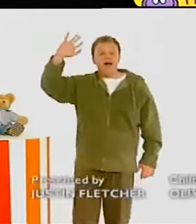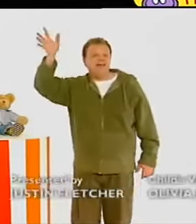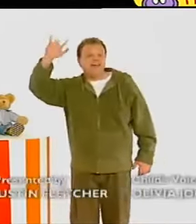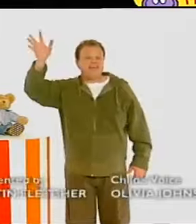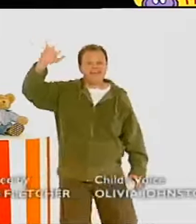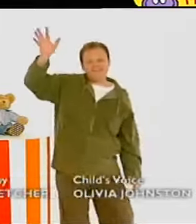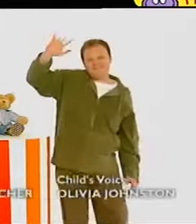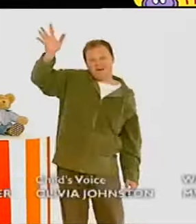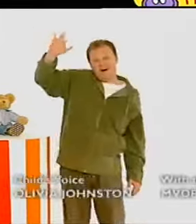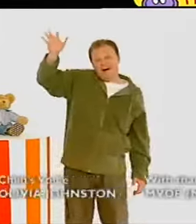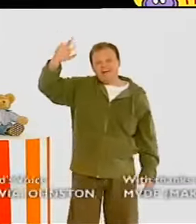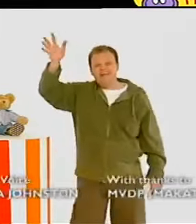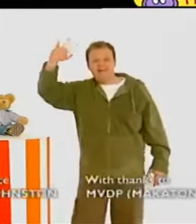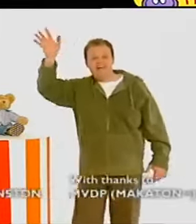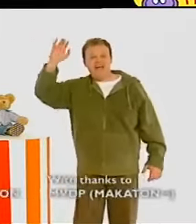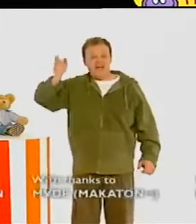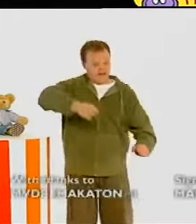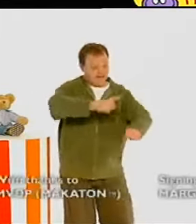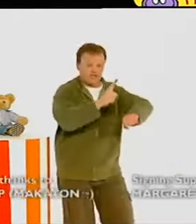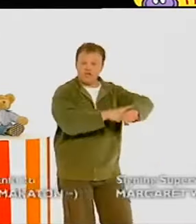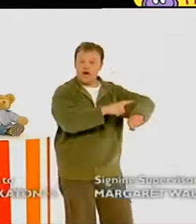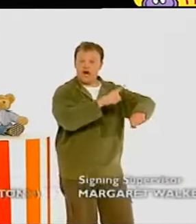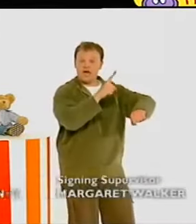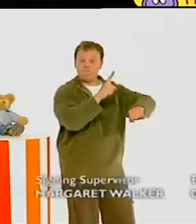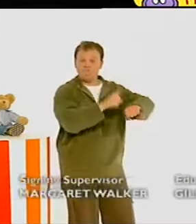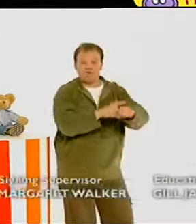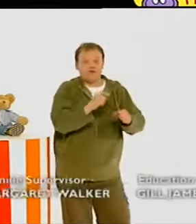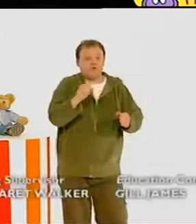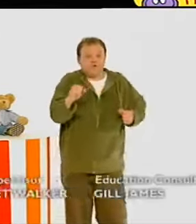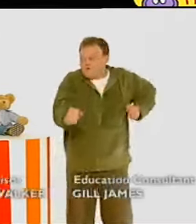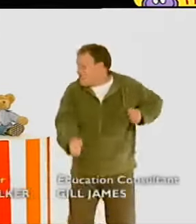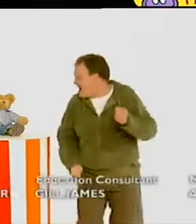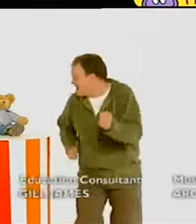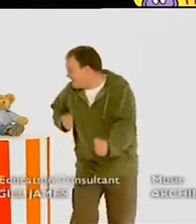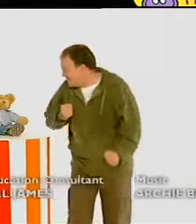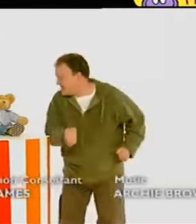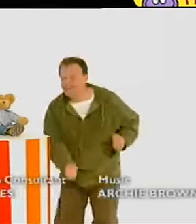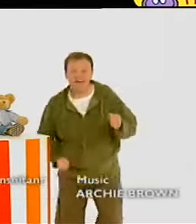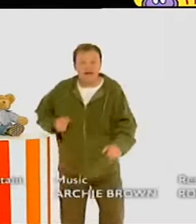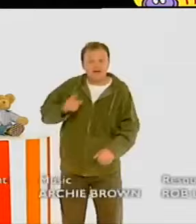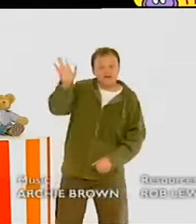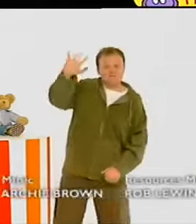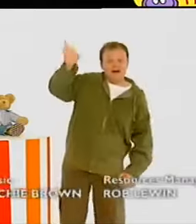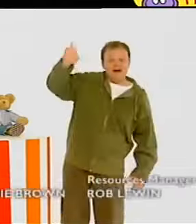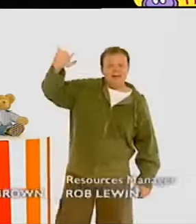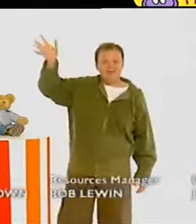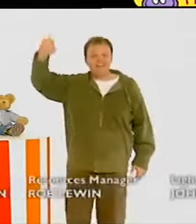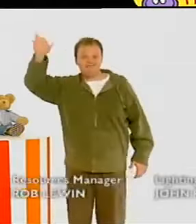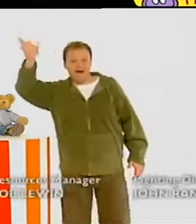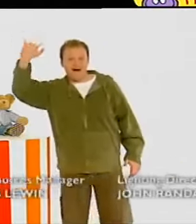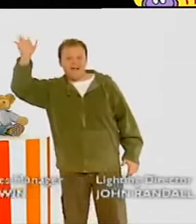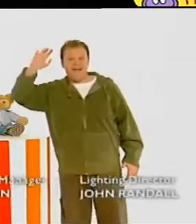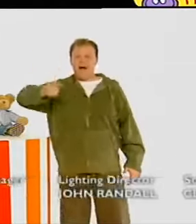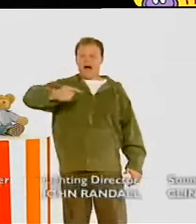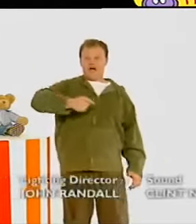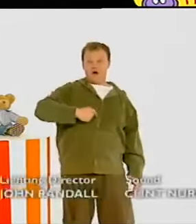Goodbye, goodbye. It's time to run. Goodbye, goodbye. I